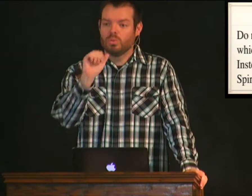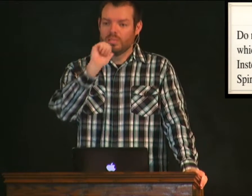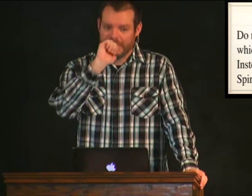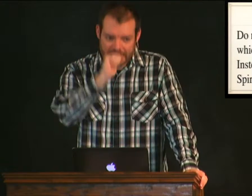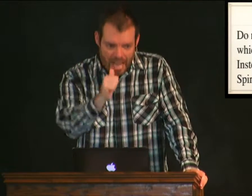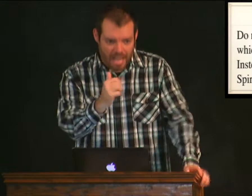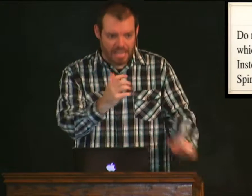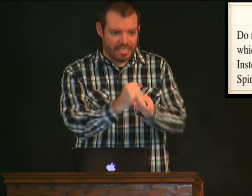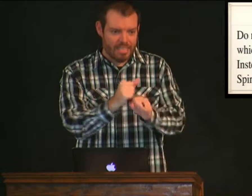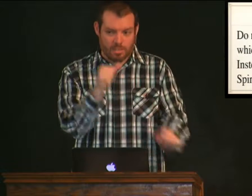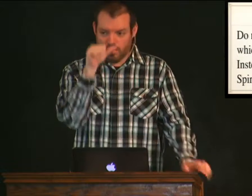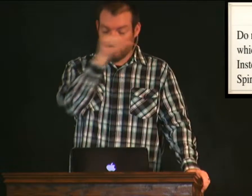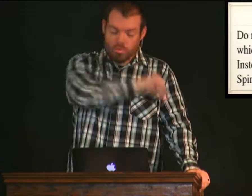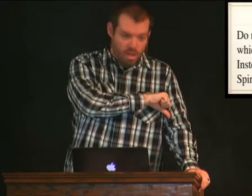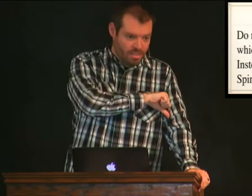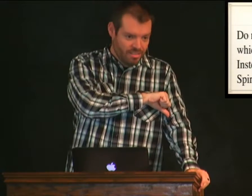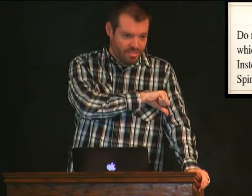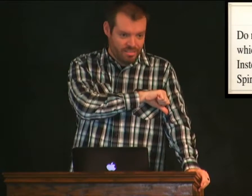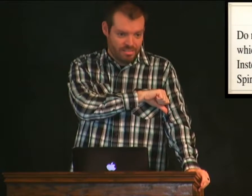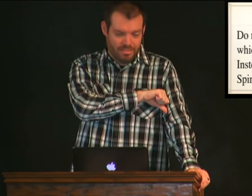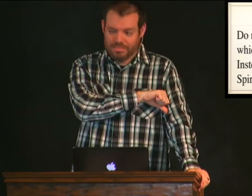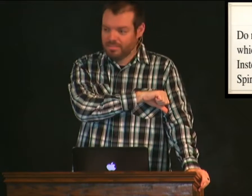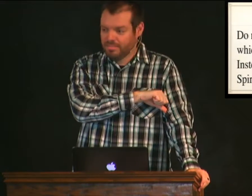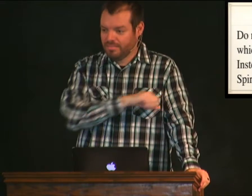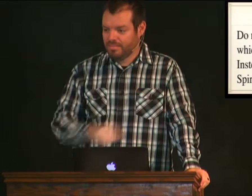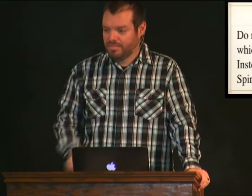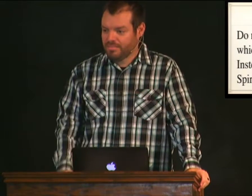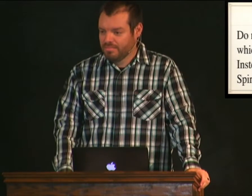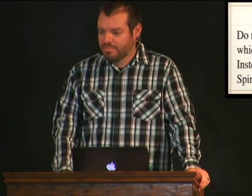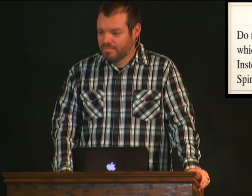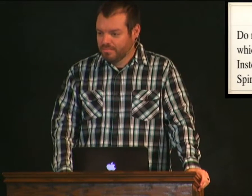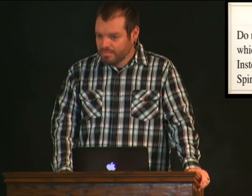Do not get drunk,